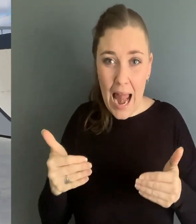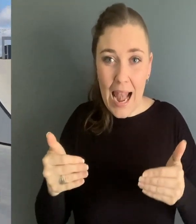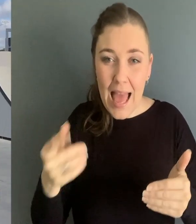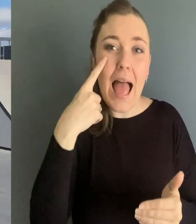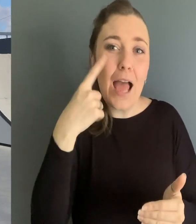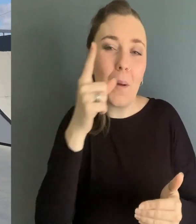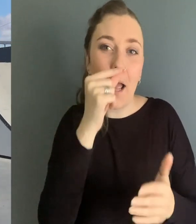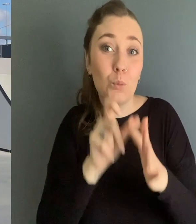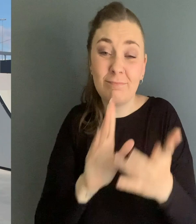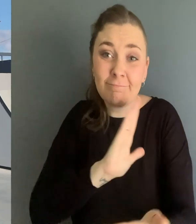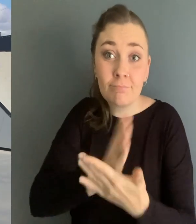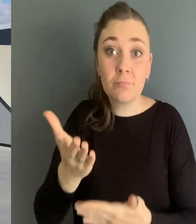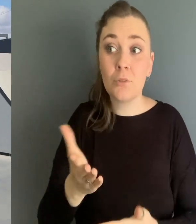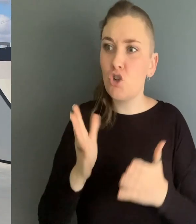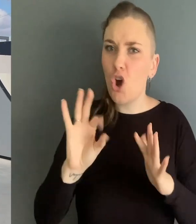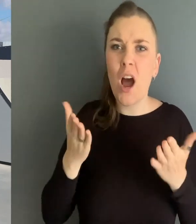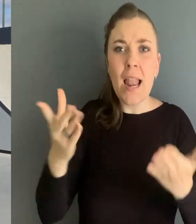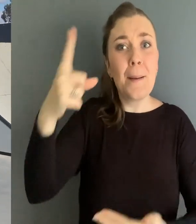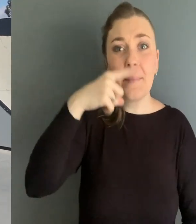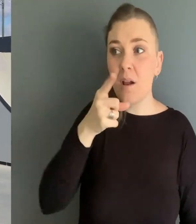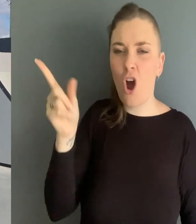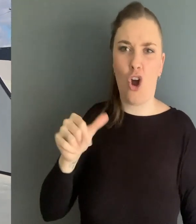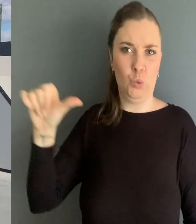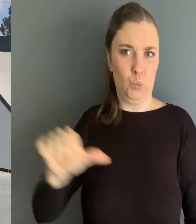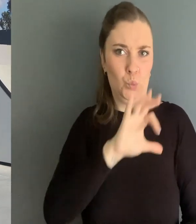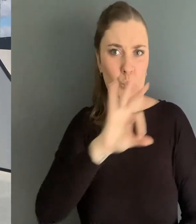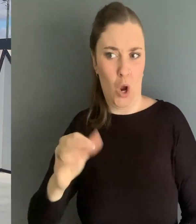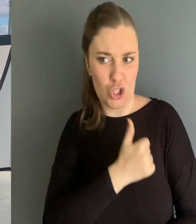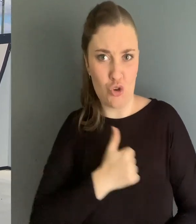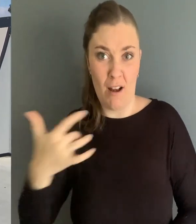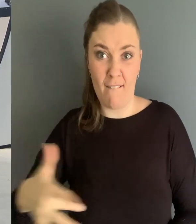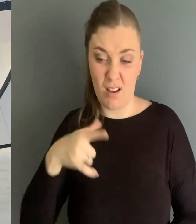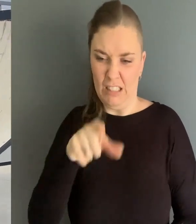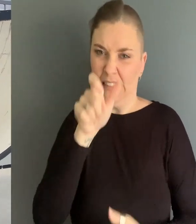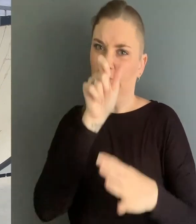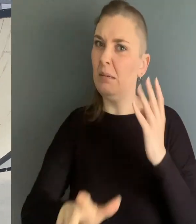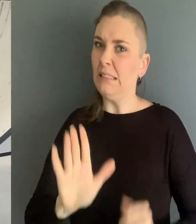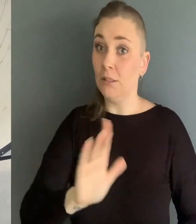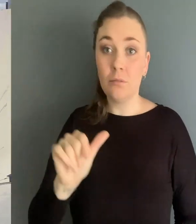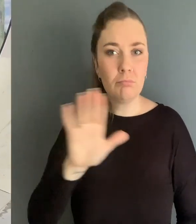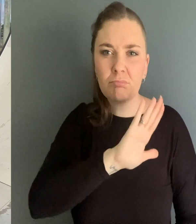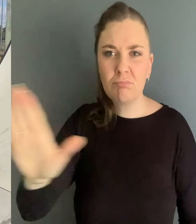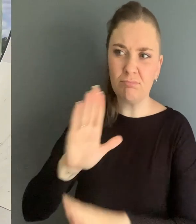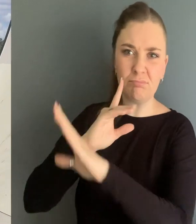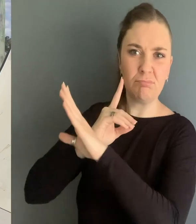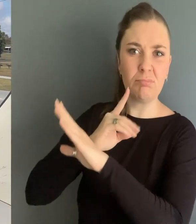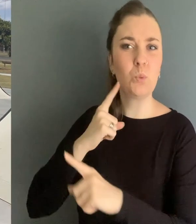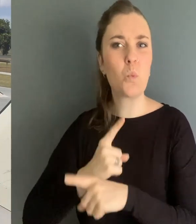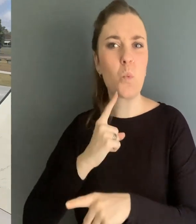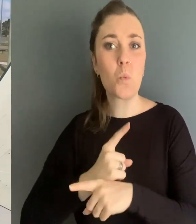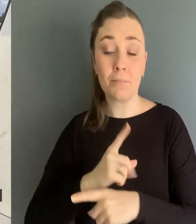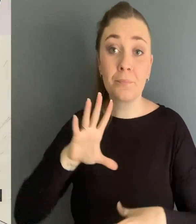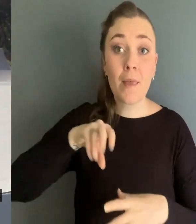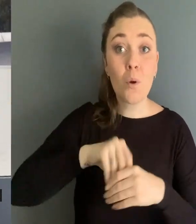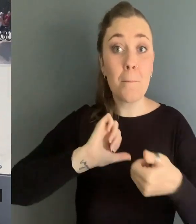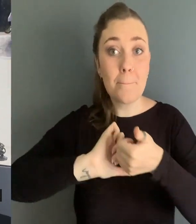of don't let people tell you that you shouldn't be out there enjoying life just because you have a disability getting involved in sport is